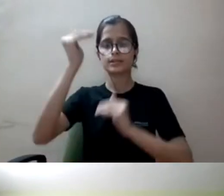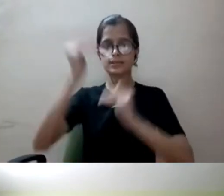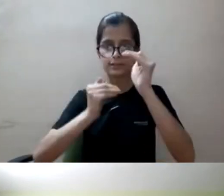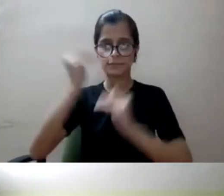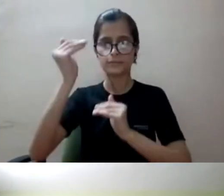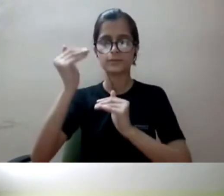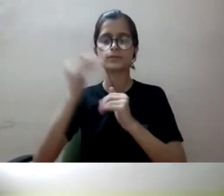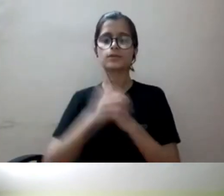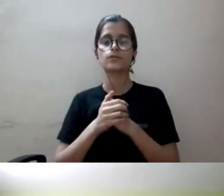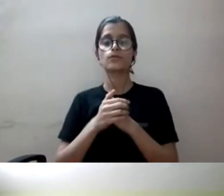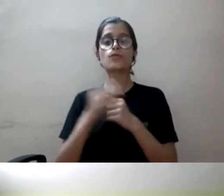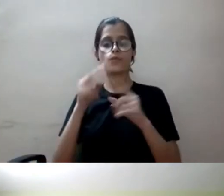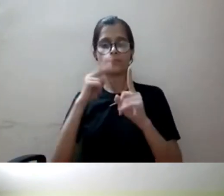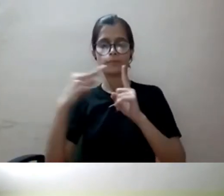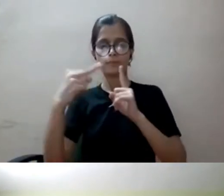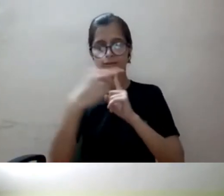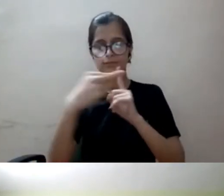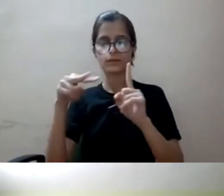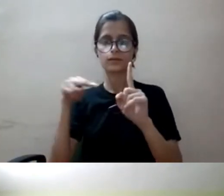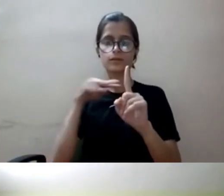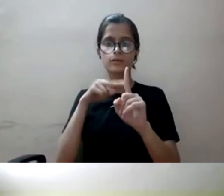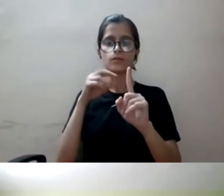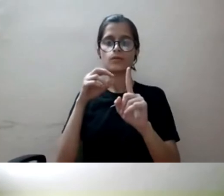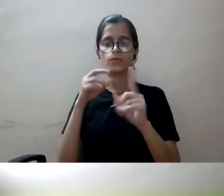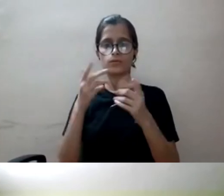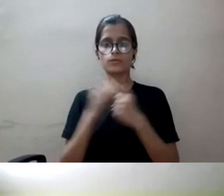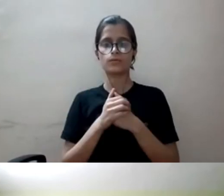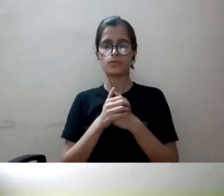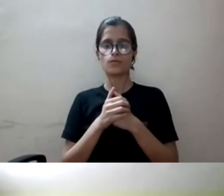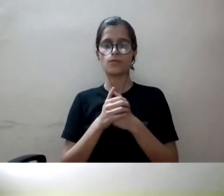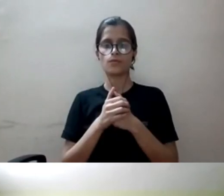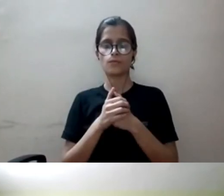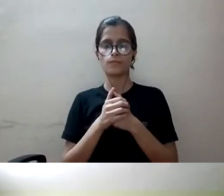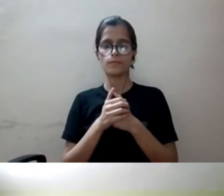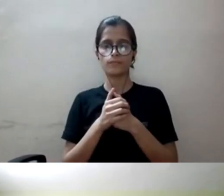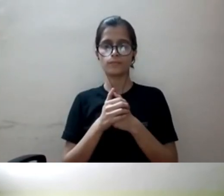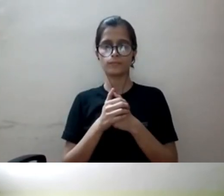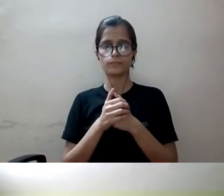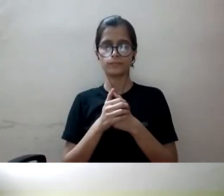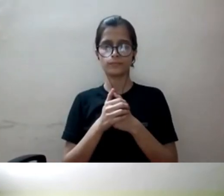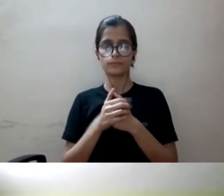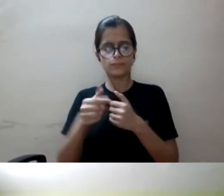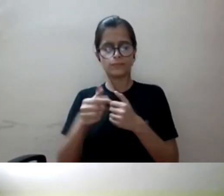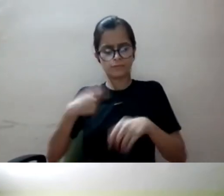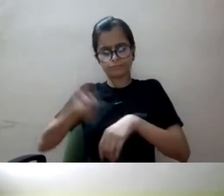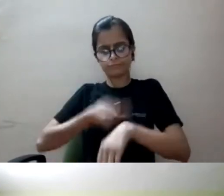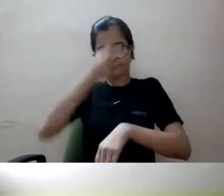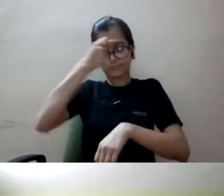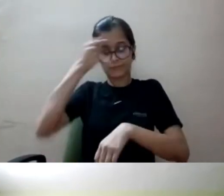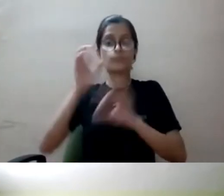the perspective of the grassroots. And we are extremely fortunate to have with